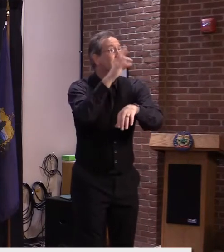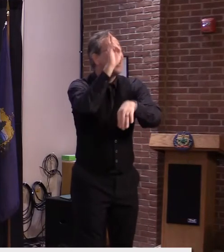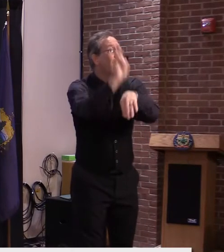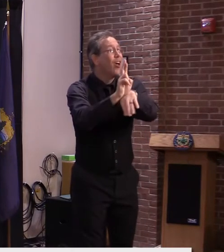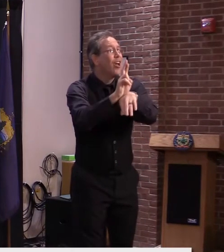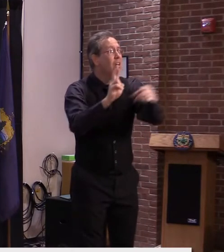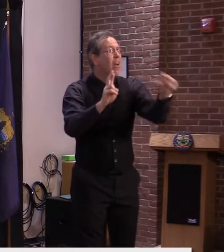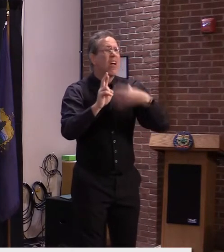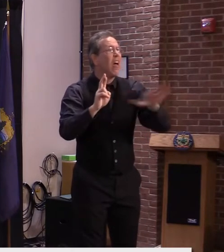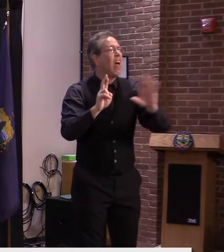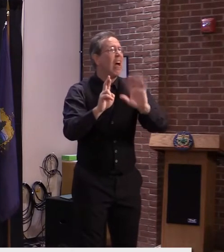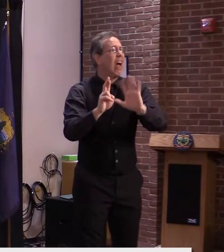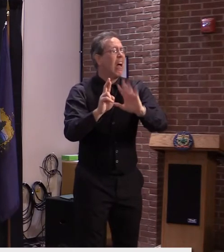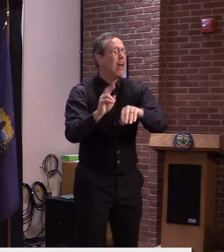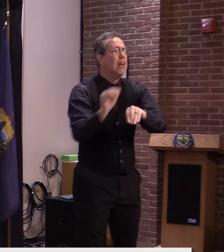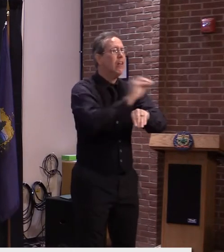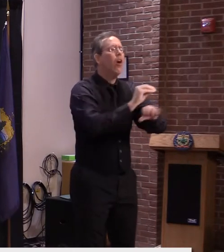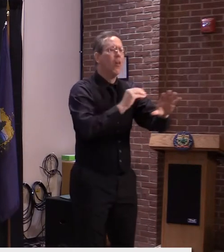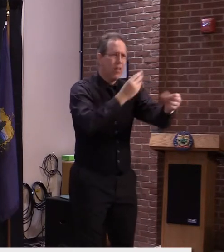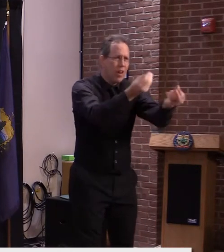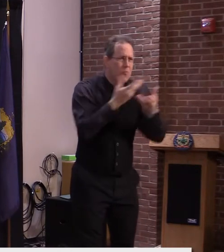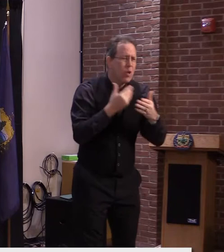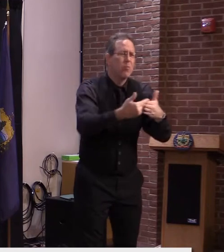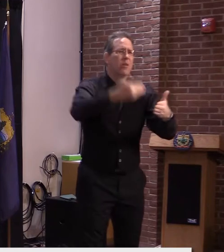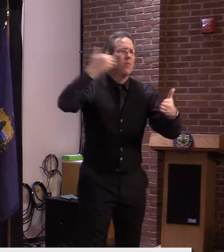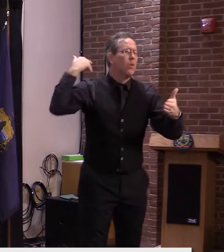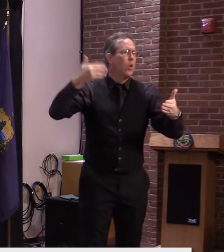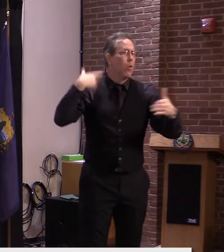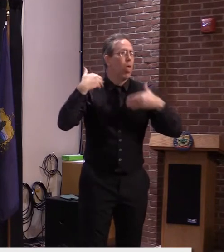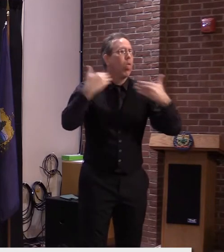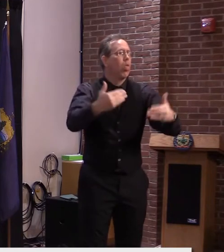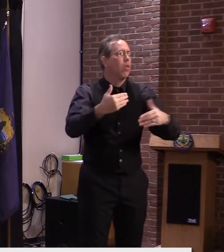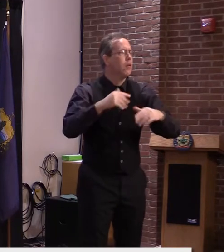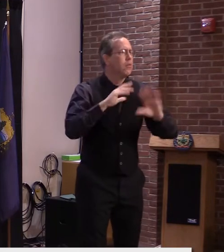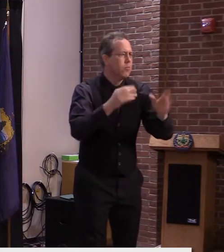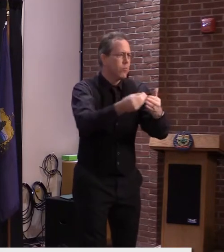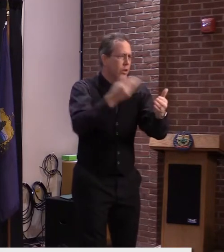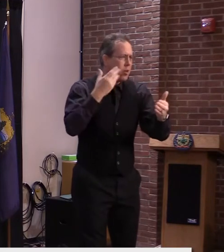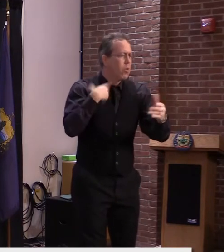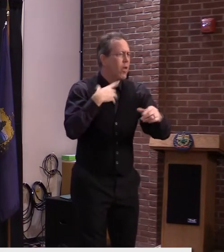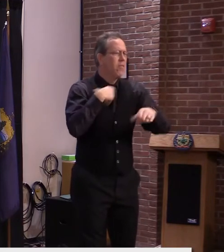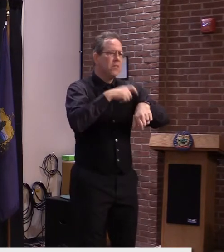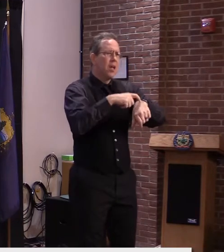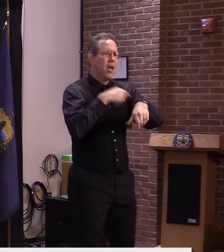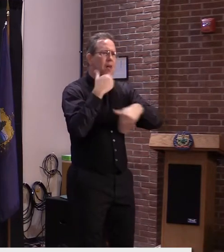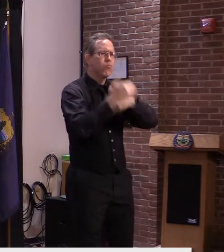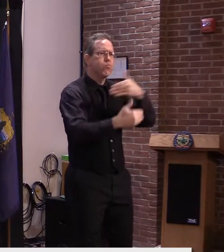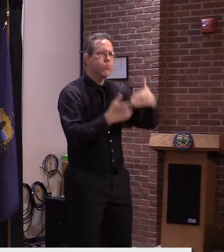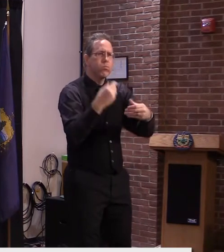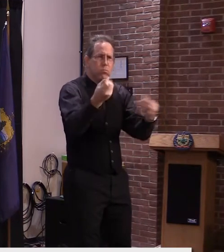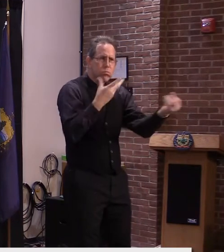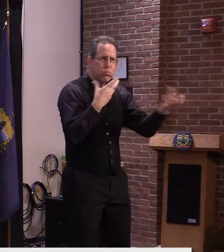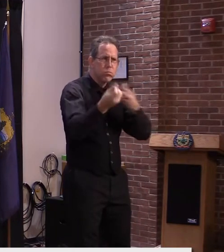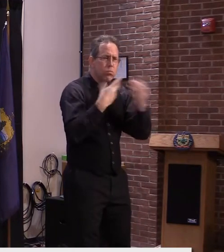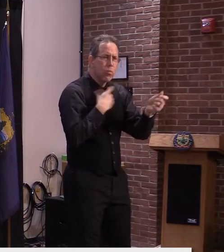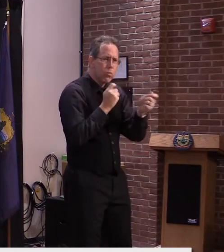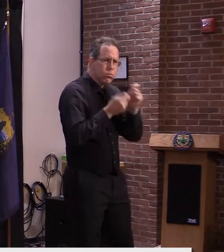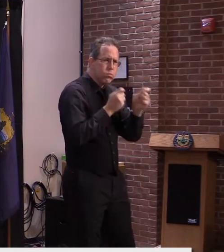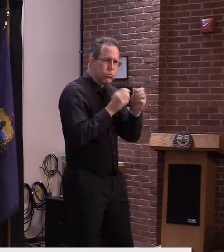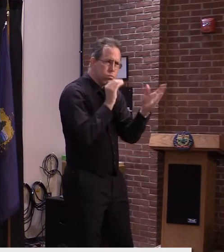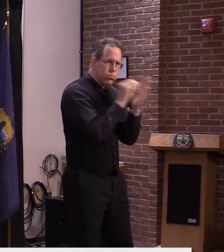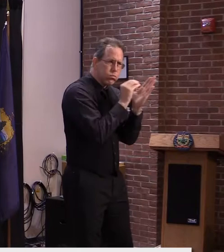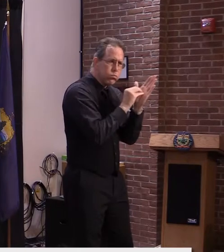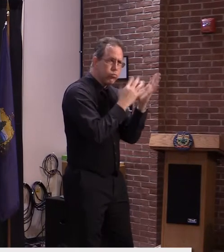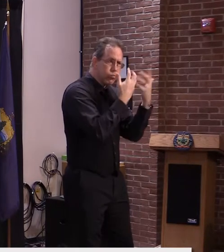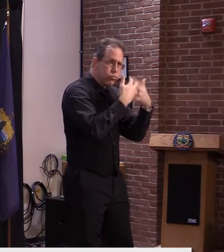will be ample advanced public notice and input. This approach makes respect for the will of the